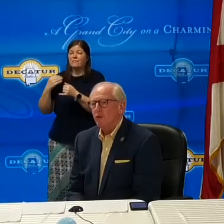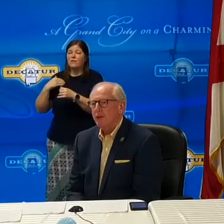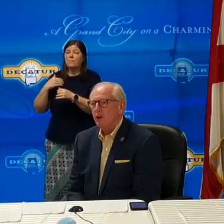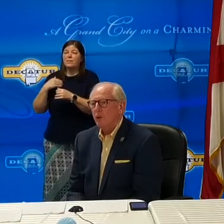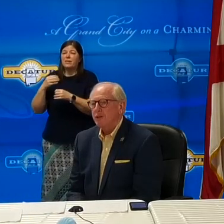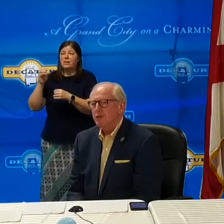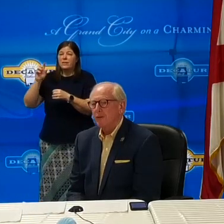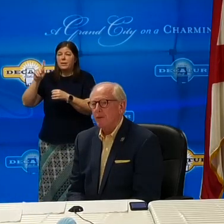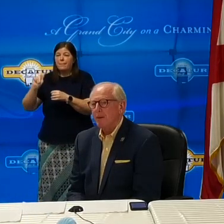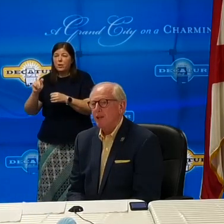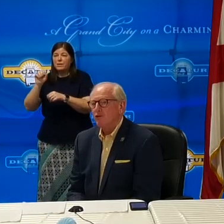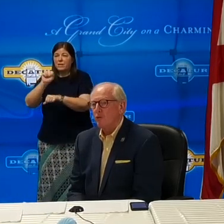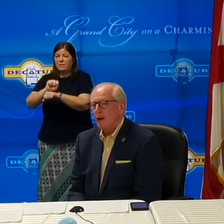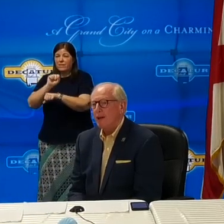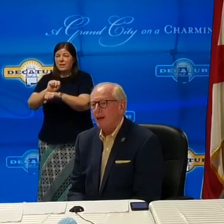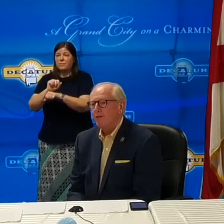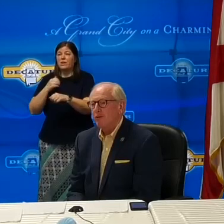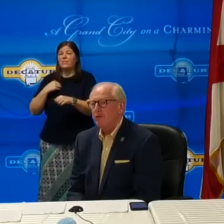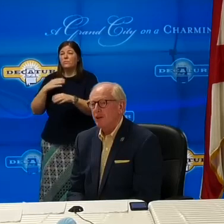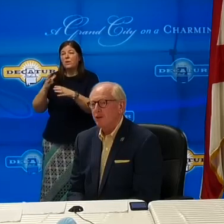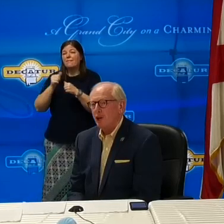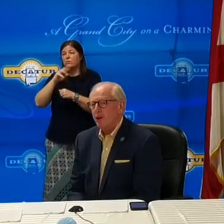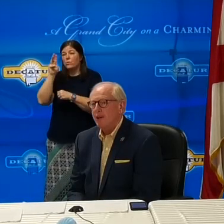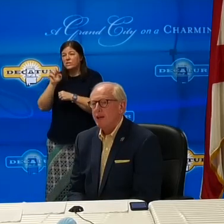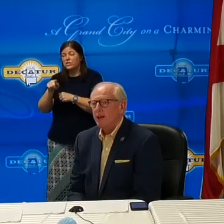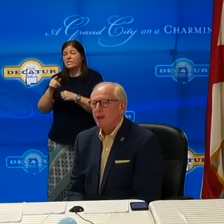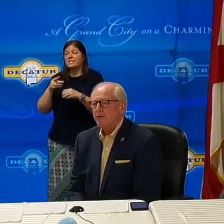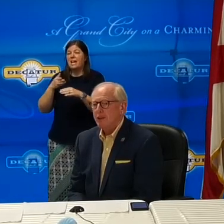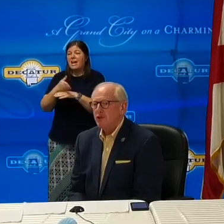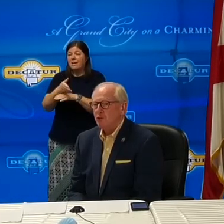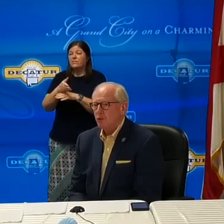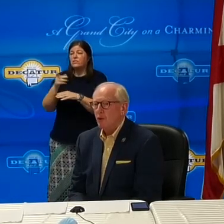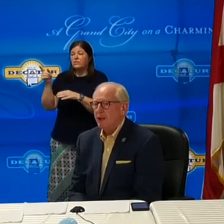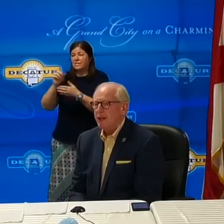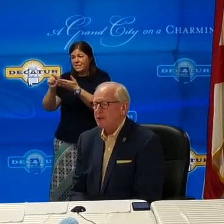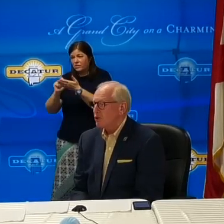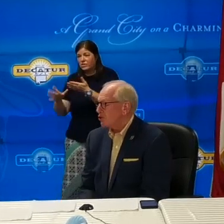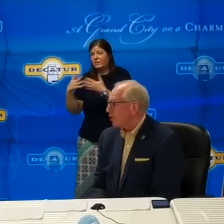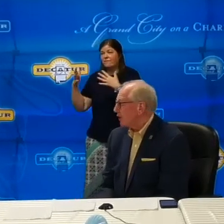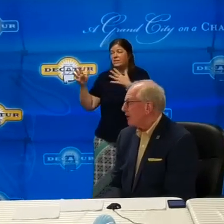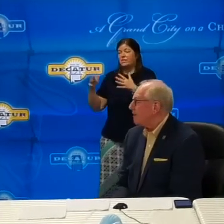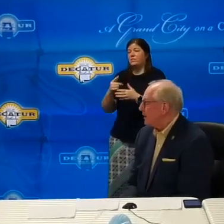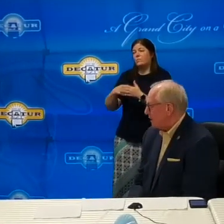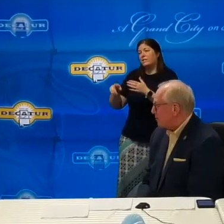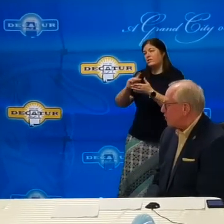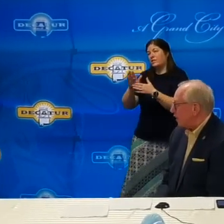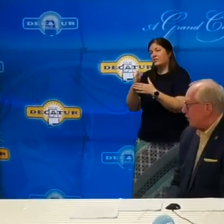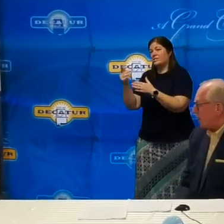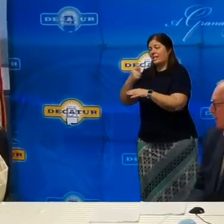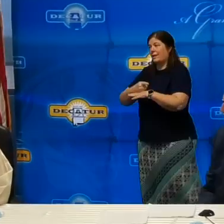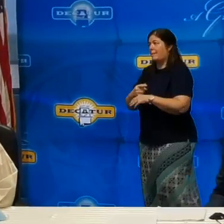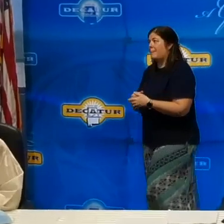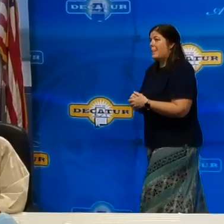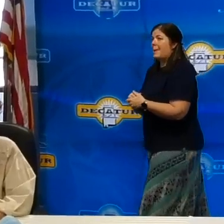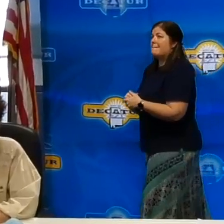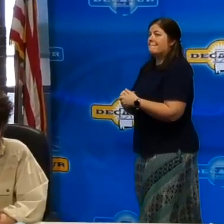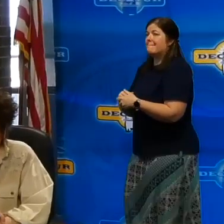time, we'll take questions from the media directly after the Secretary finishes with what he has to share today. Mr.